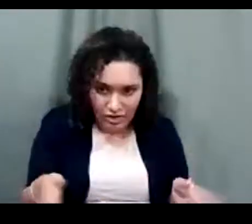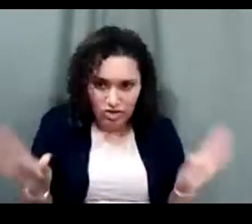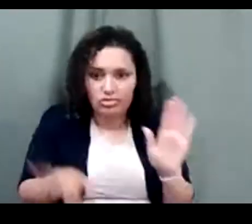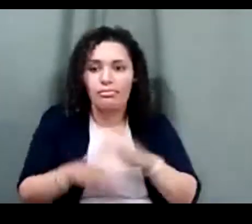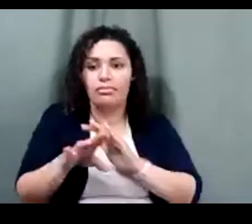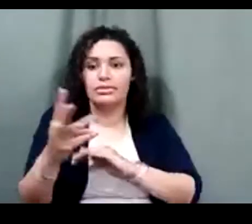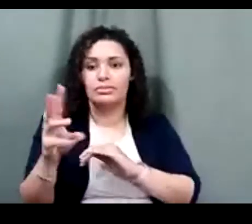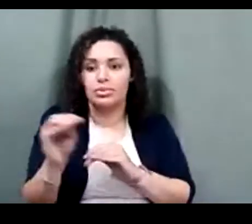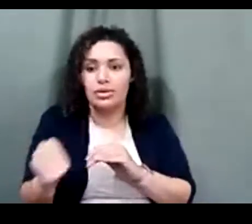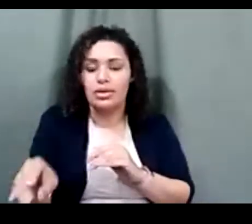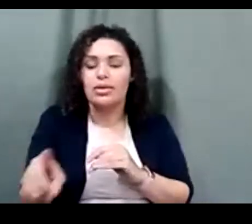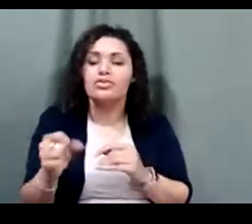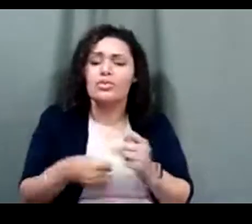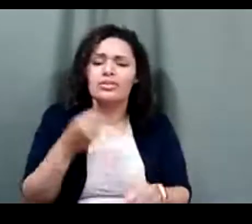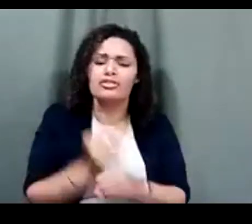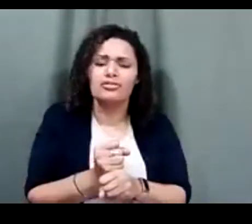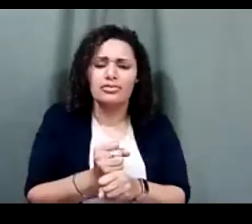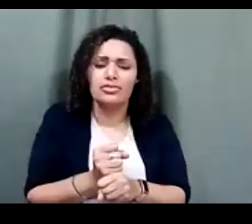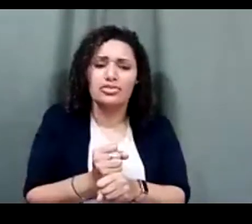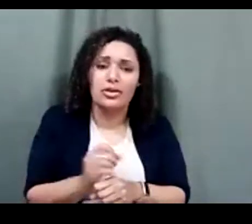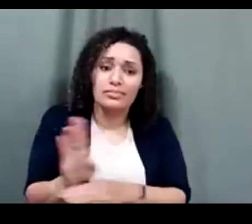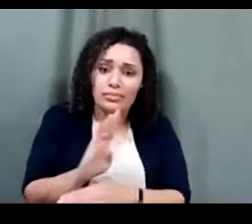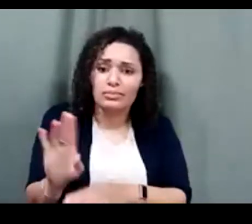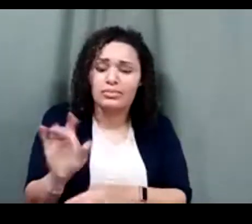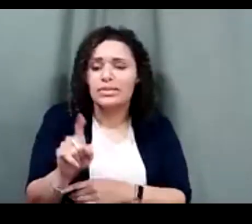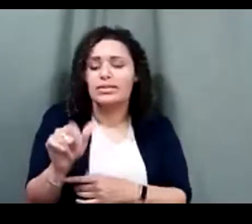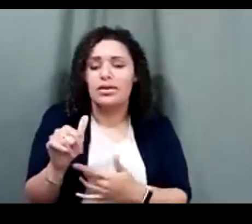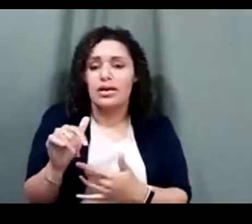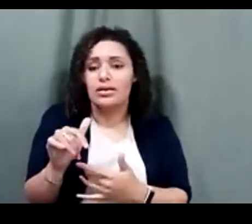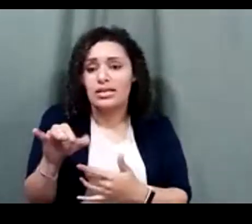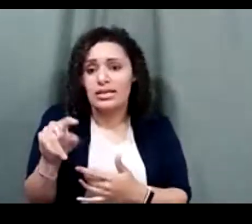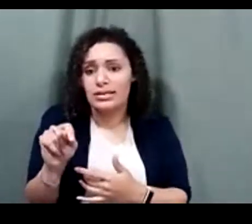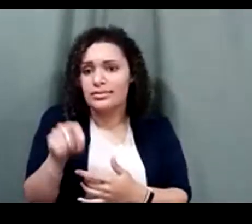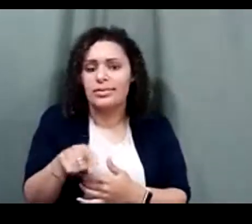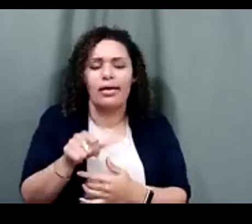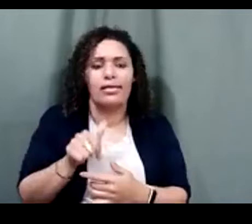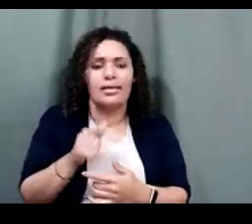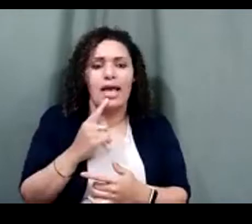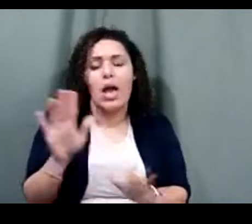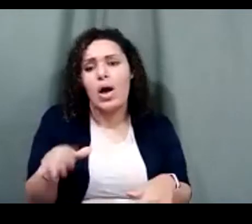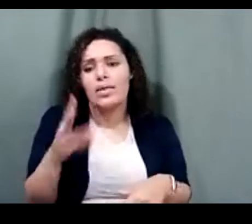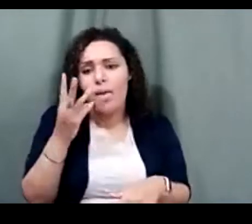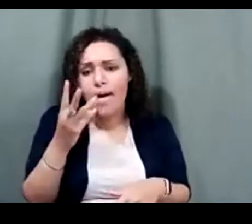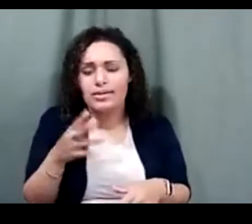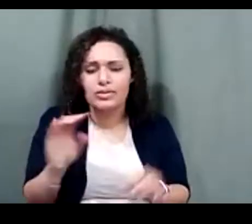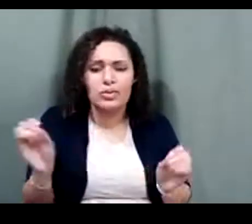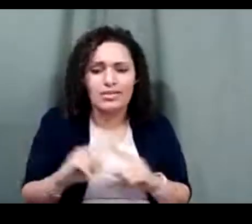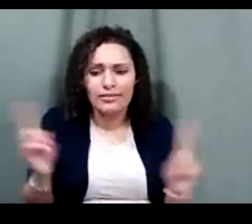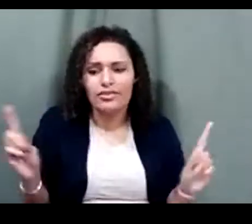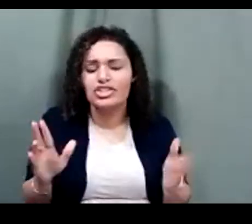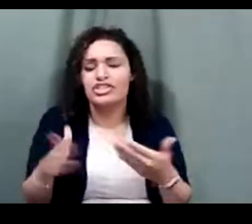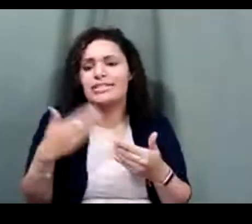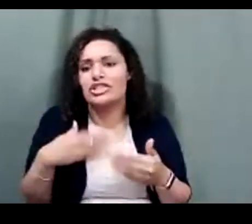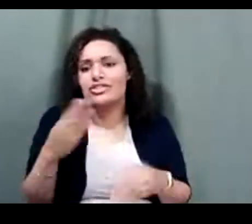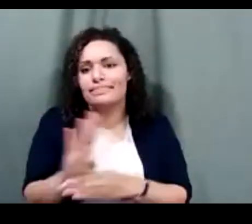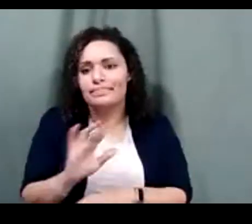after years of the commercial yeast companies saying, there's no difference, the wines are just as good, you're just much safer using a commercial